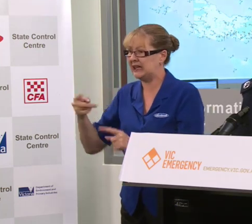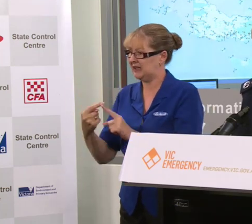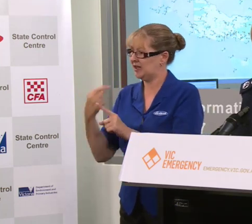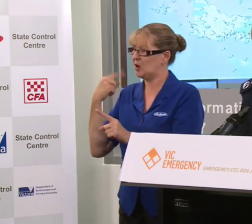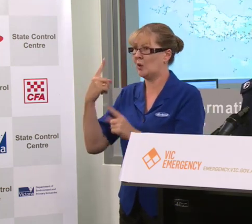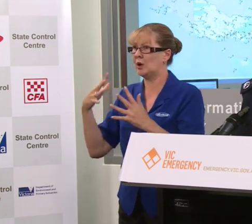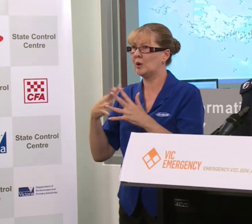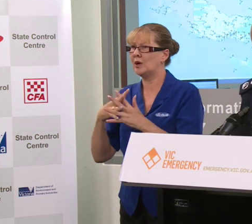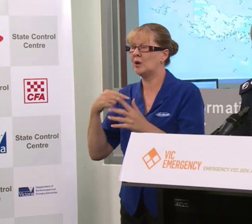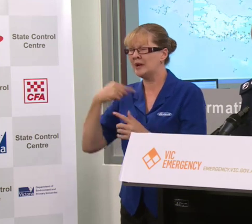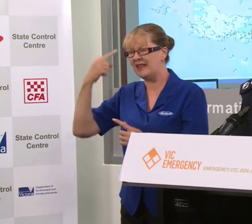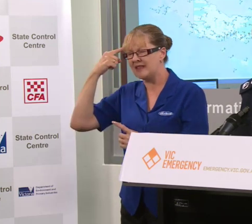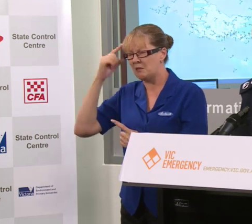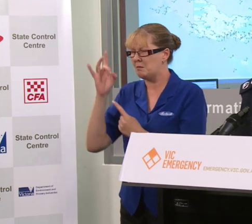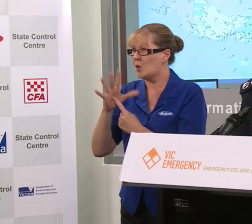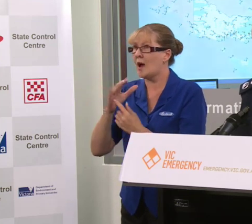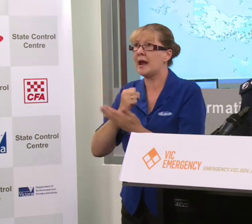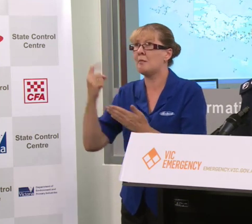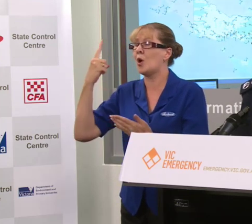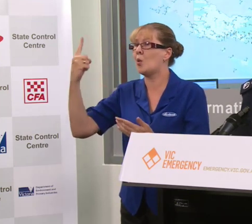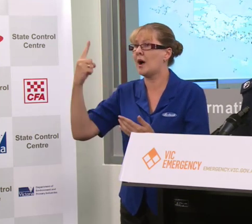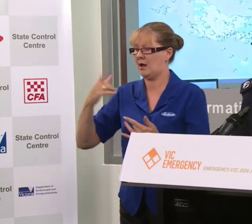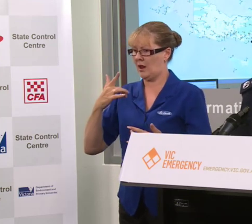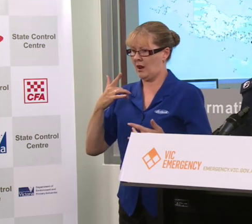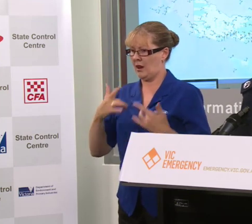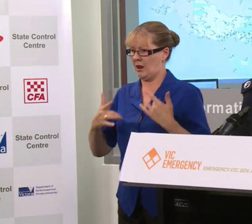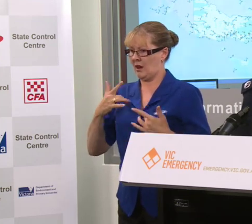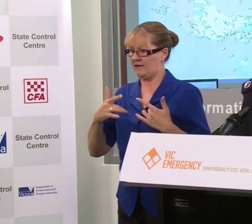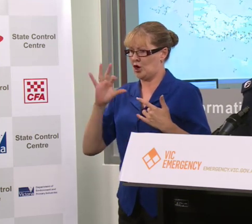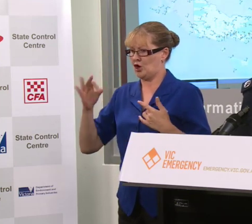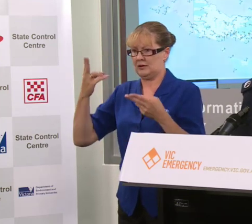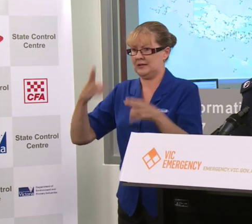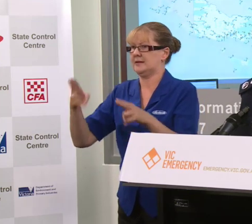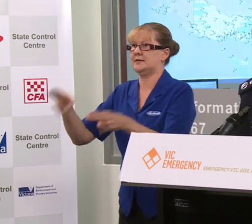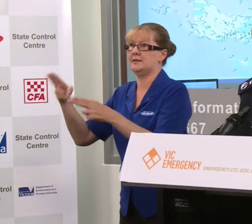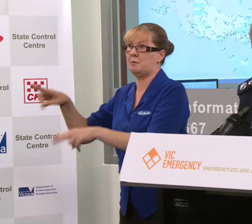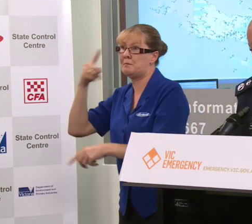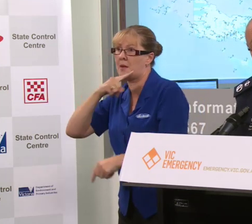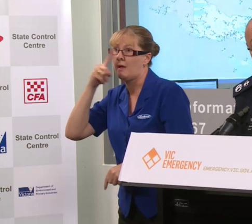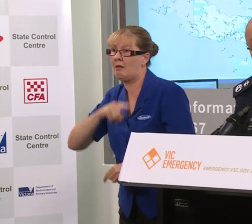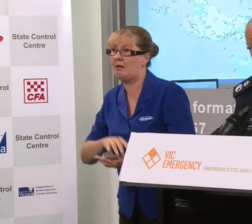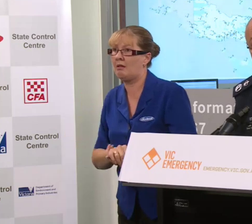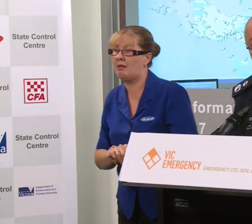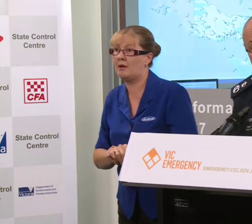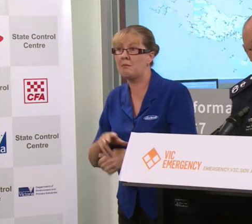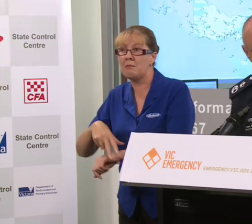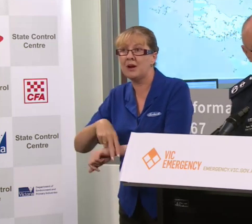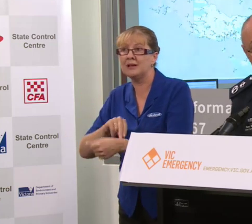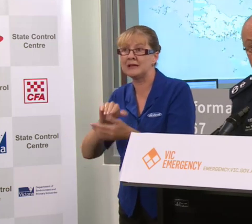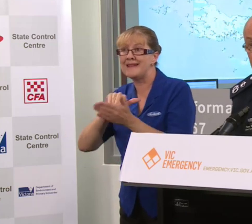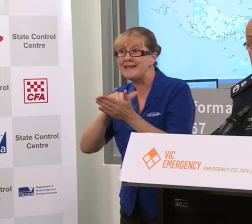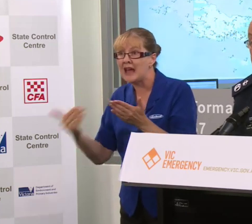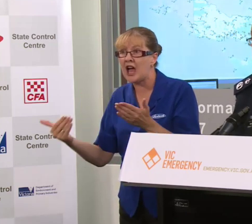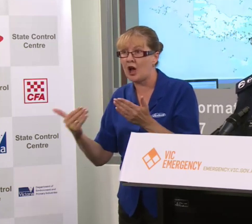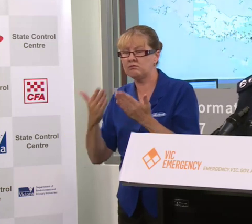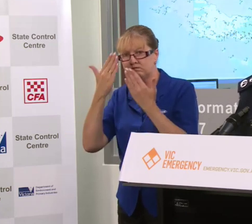the primacy of life is the key driver in this operation. And police are implementing the advice of the